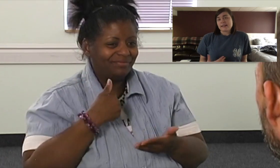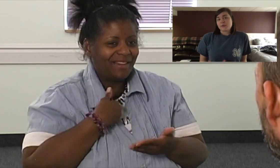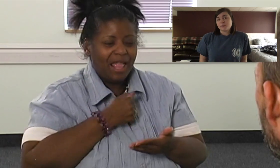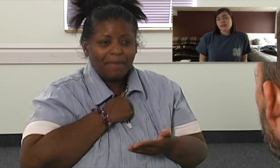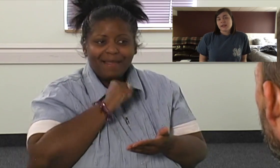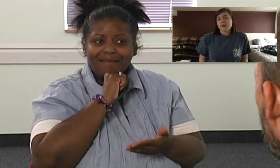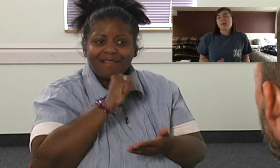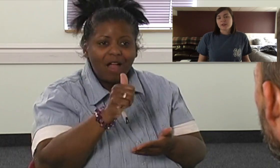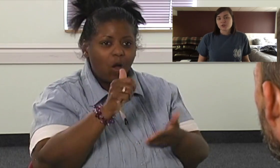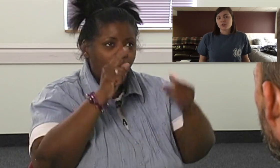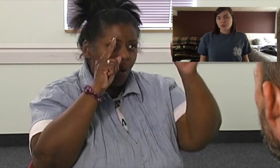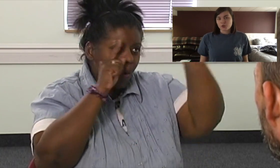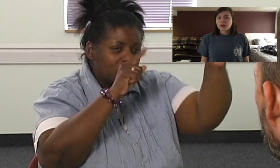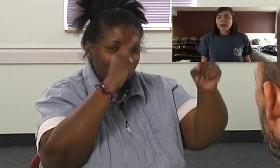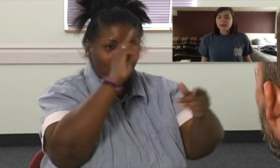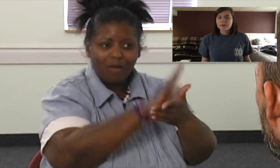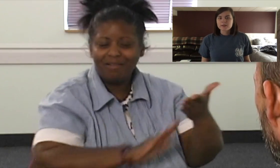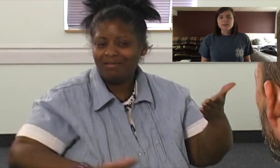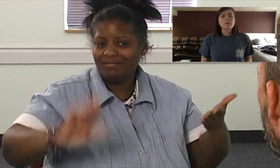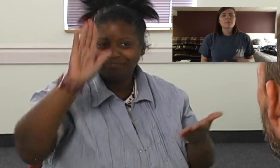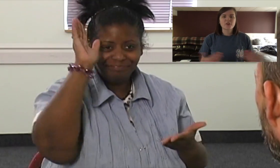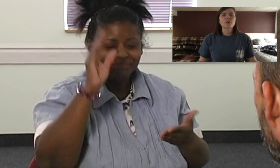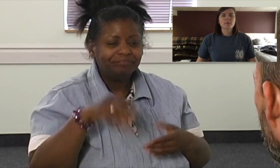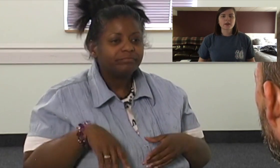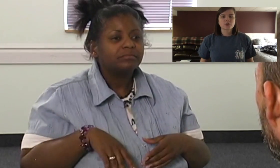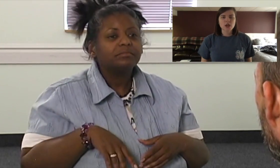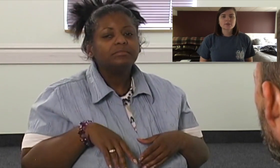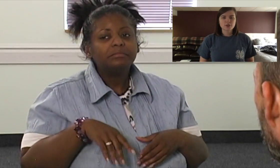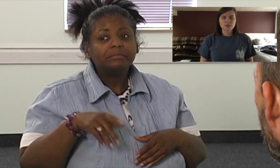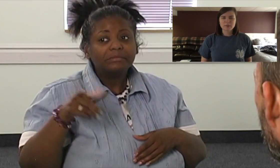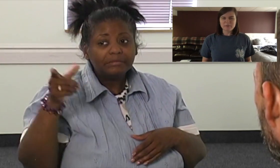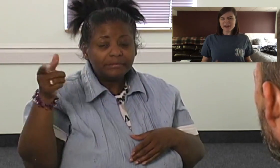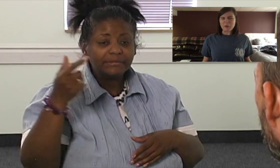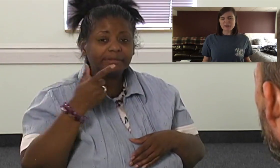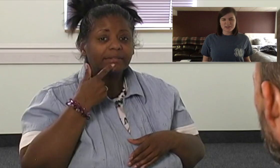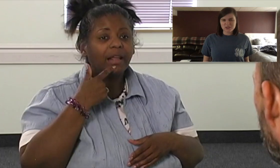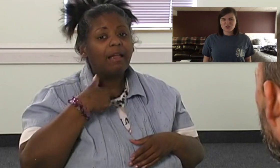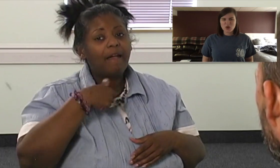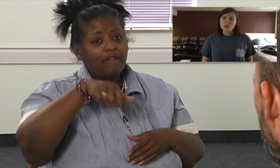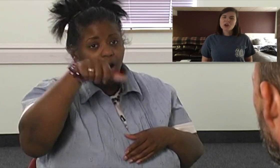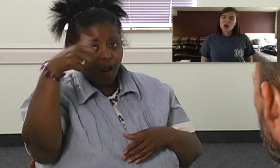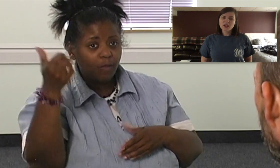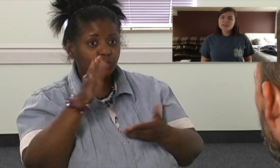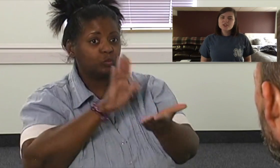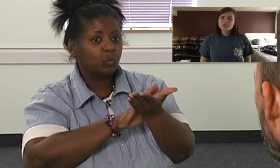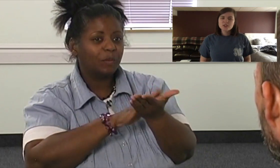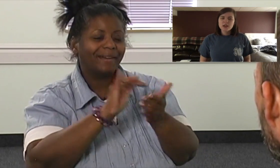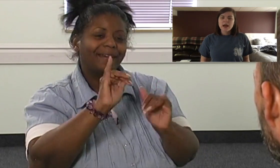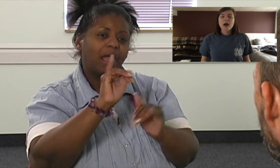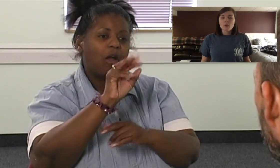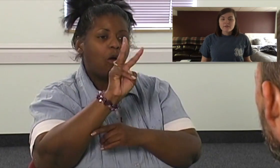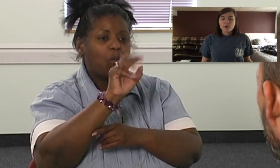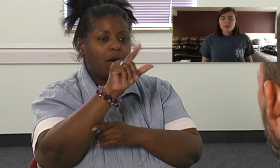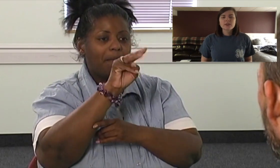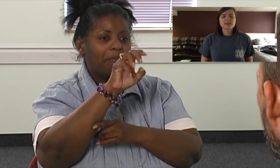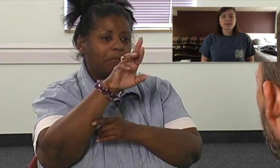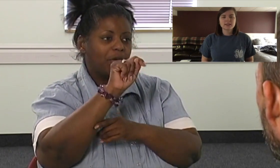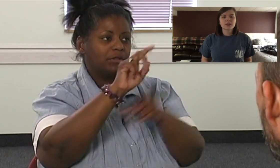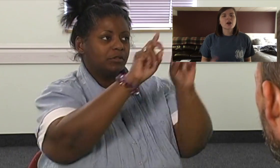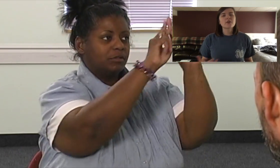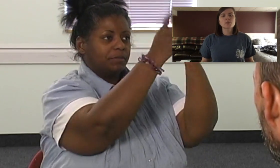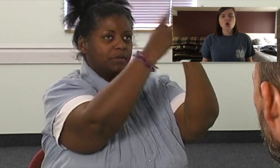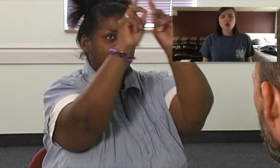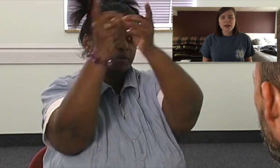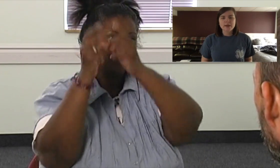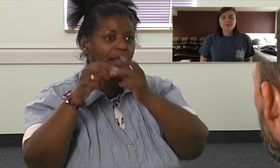I need to obtain a bachelor's degree to further my job search, but my goal isn't to go to college. However, they said